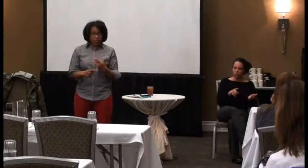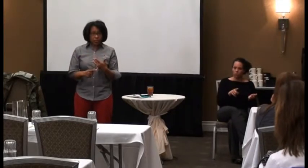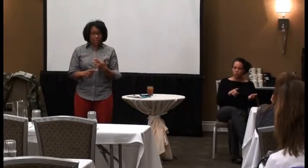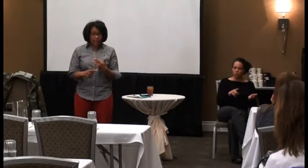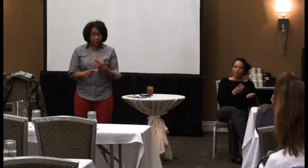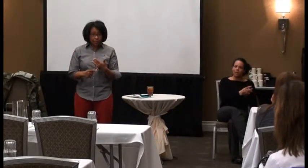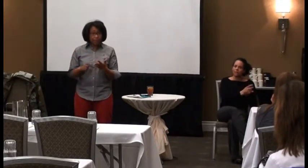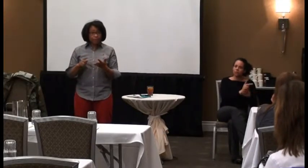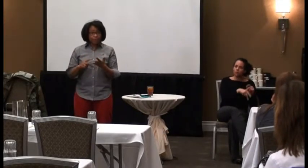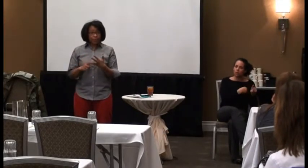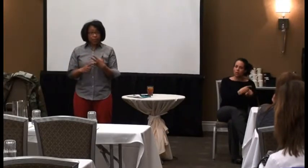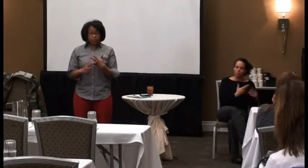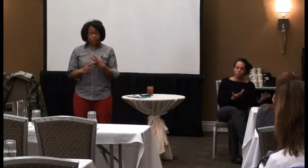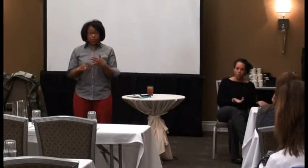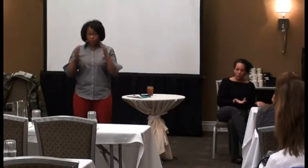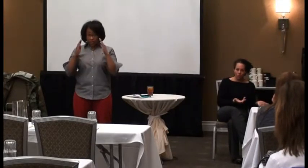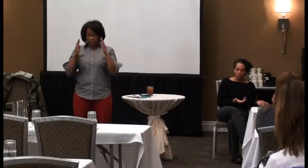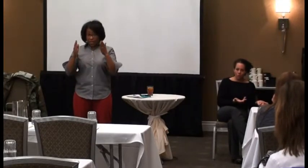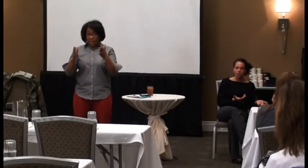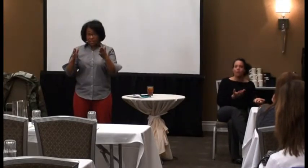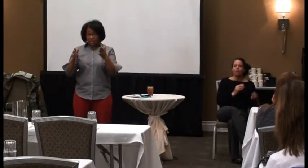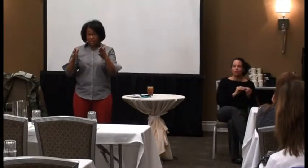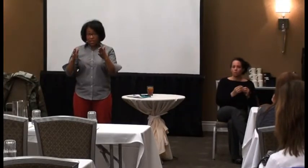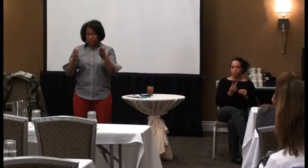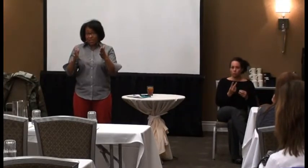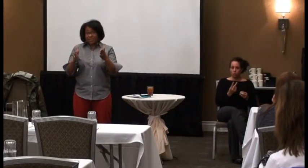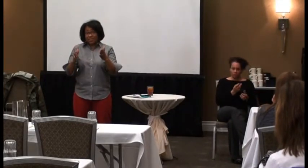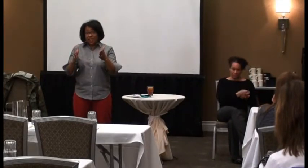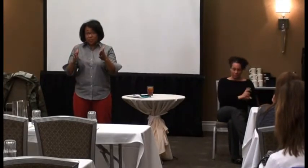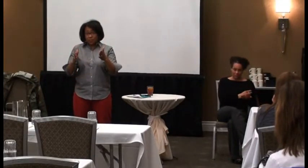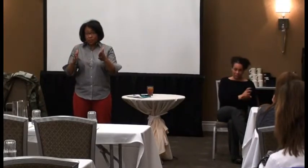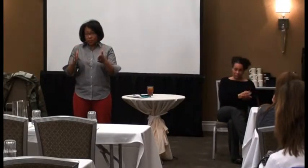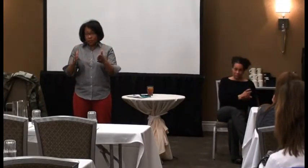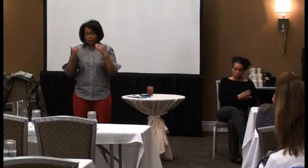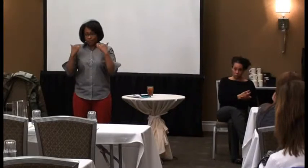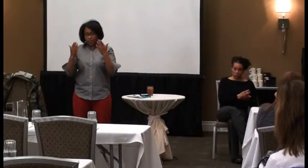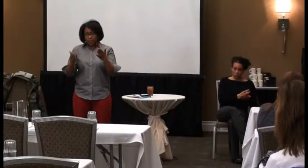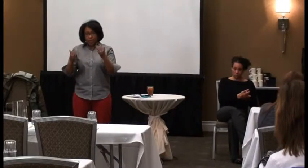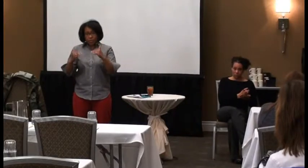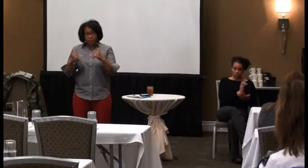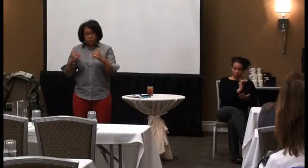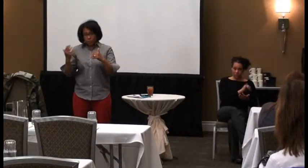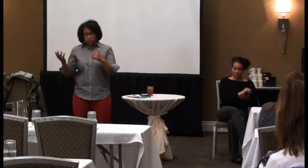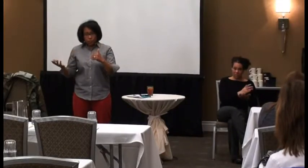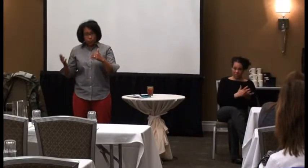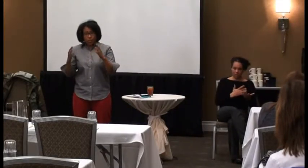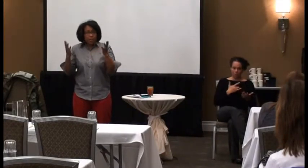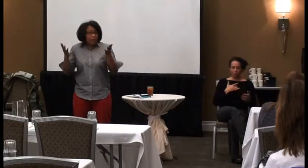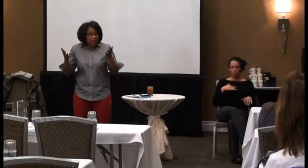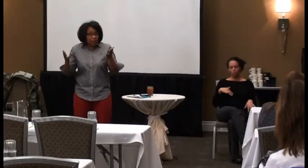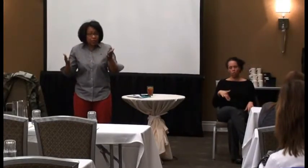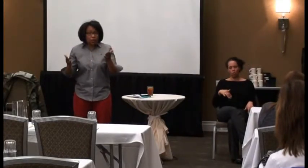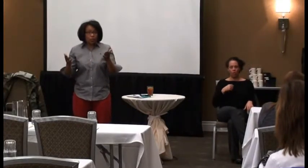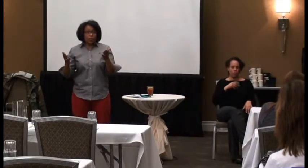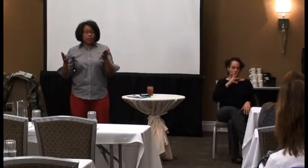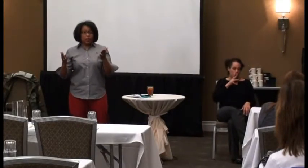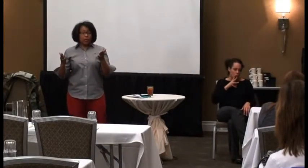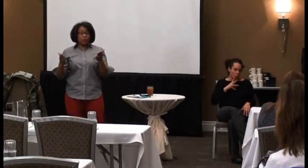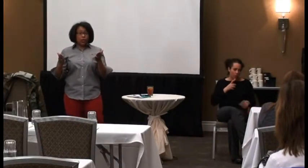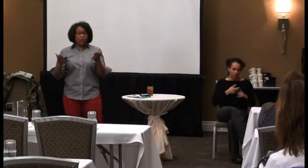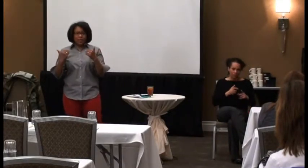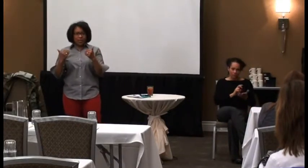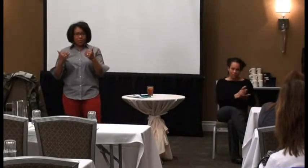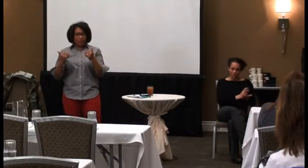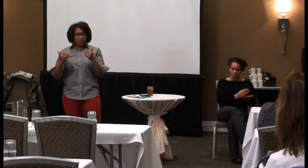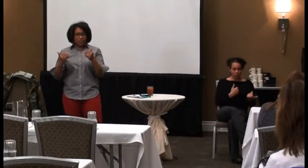is his seizure type? Number two, is he having seizures? Is that some of the sedation or the drooling? You know, you